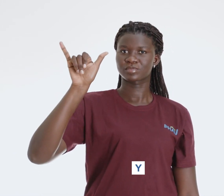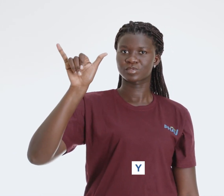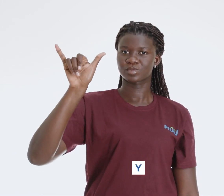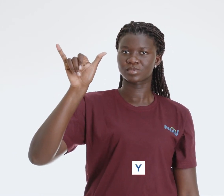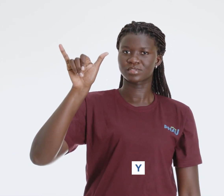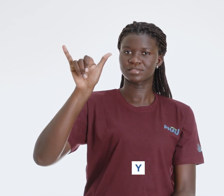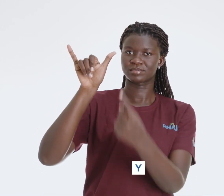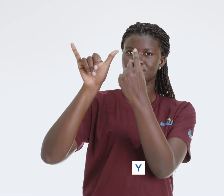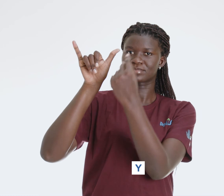Y,